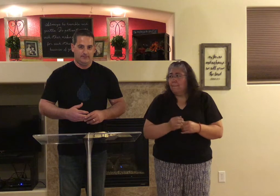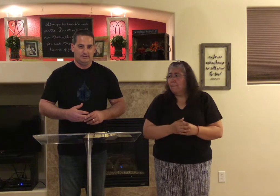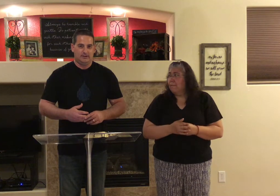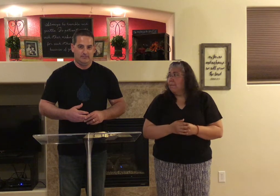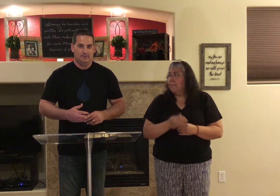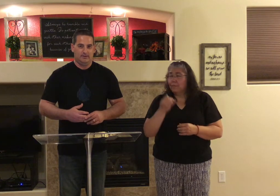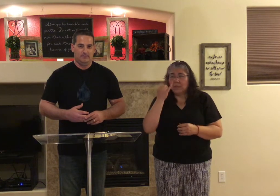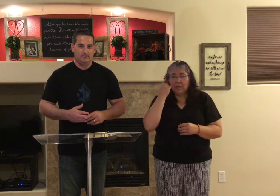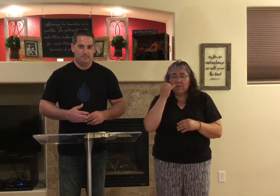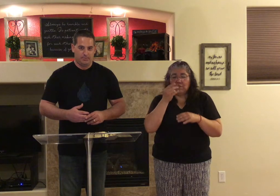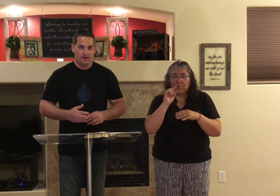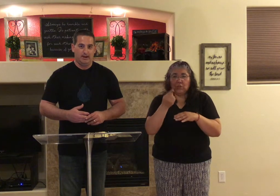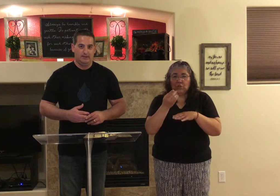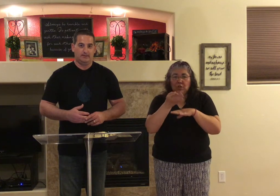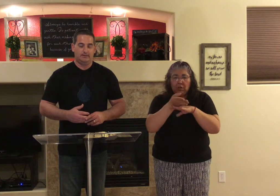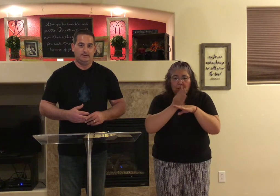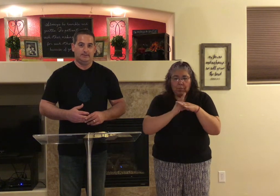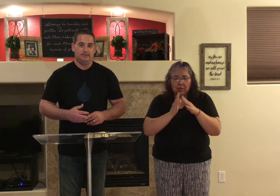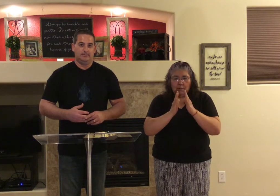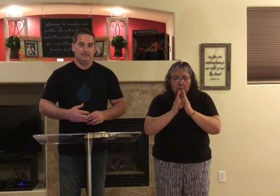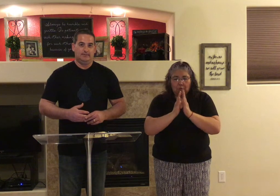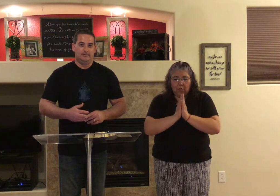if they would just humbly pray